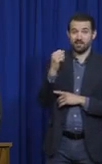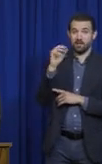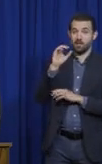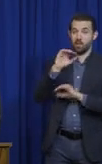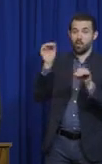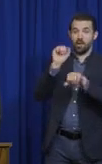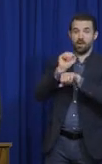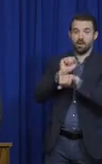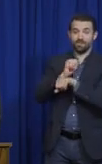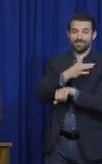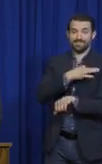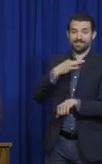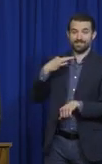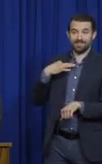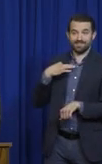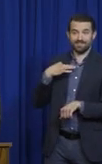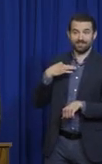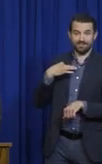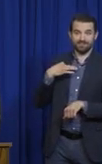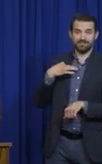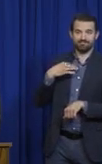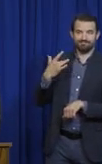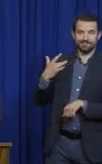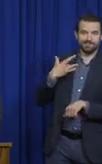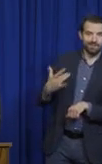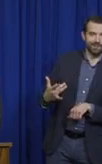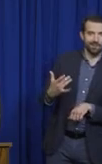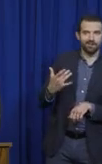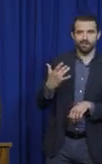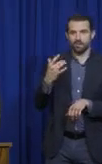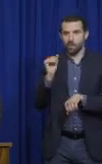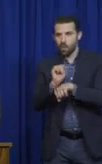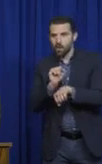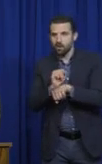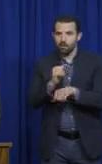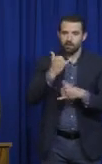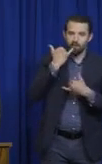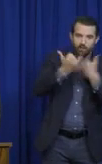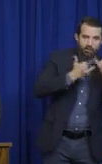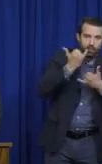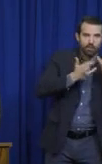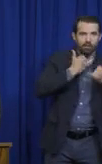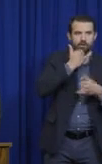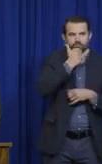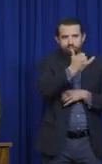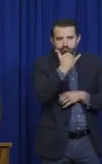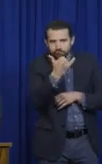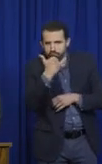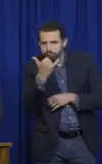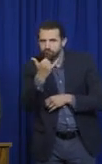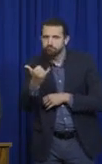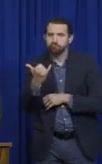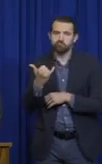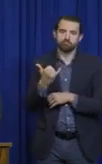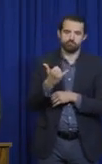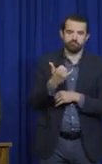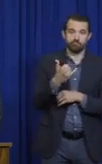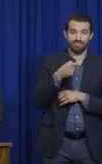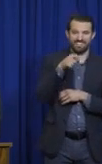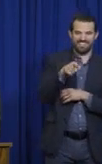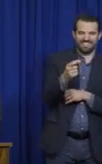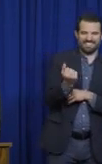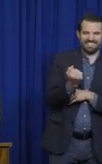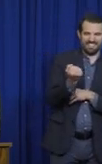typically work and make outbound calls to claimants. However, this Saturday, since we are rolling out this